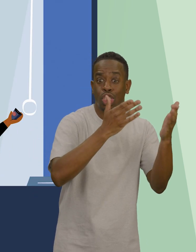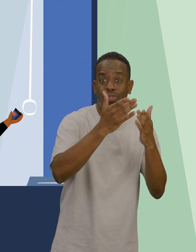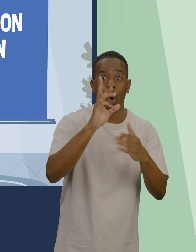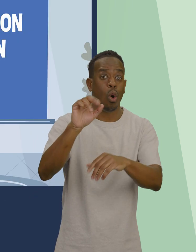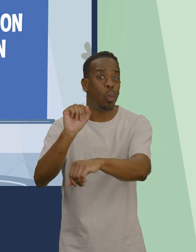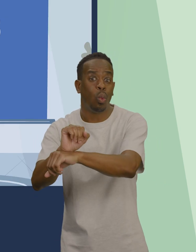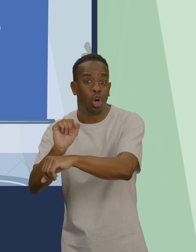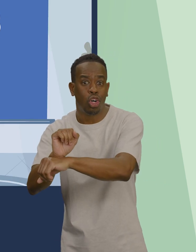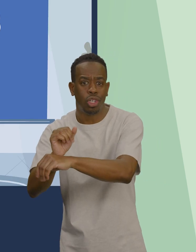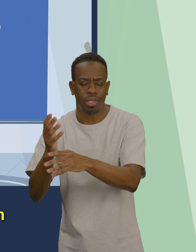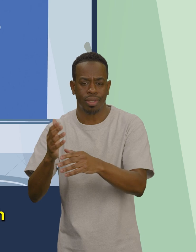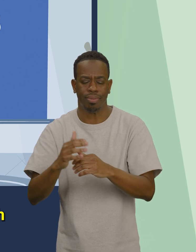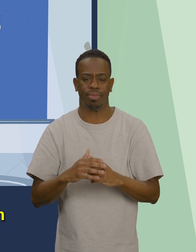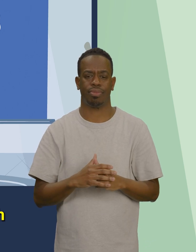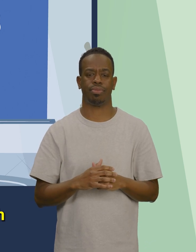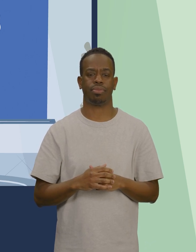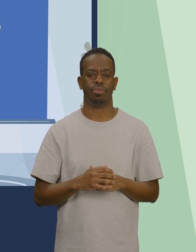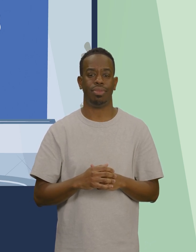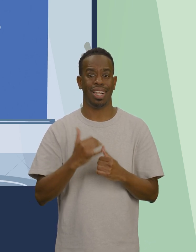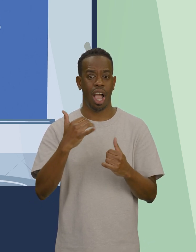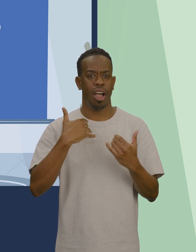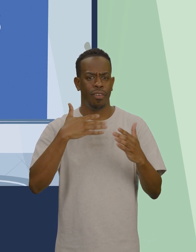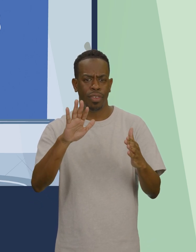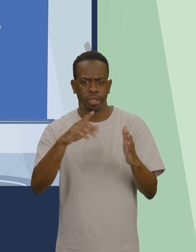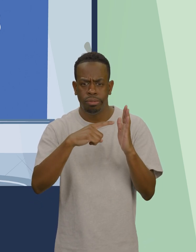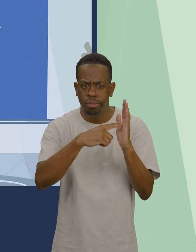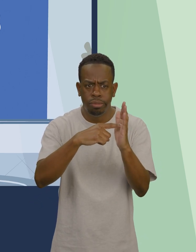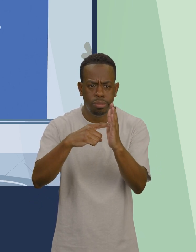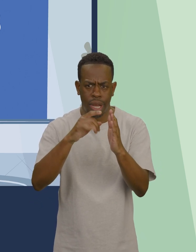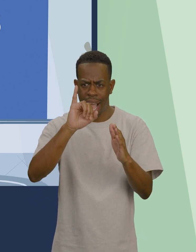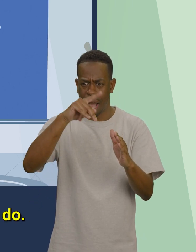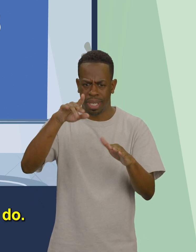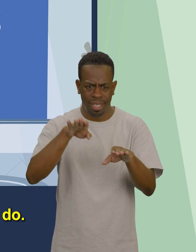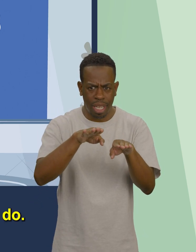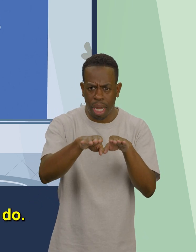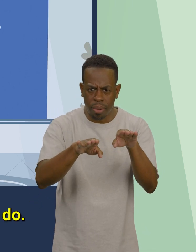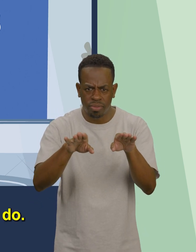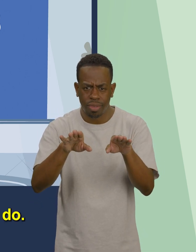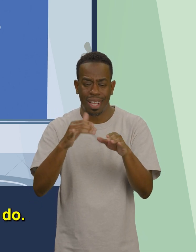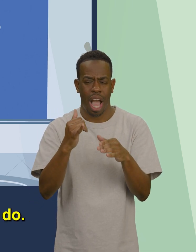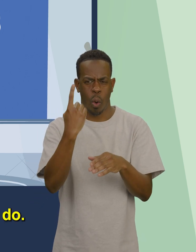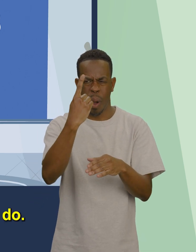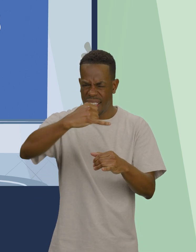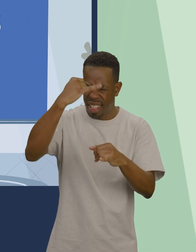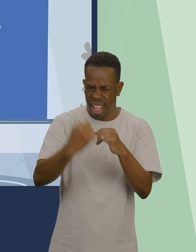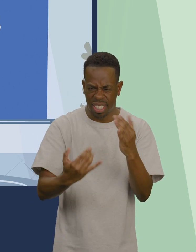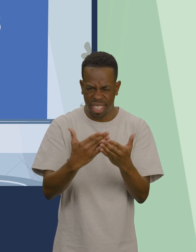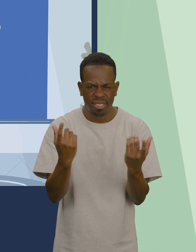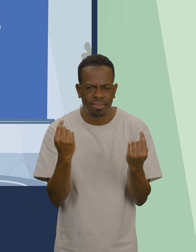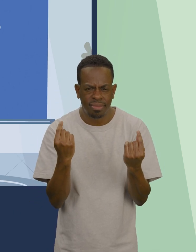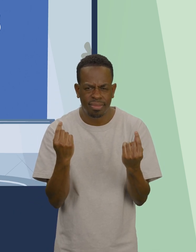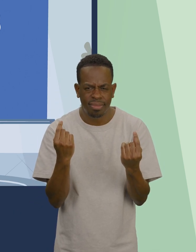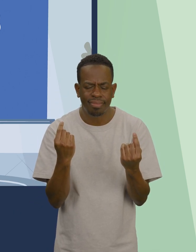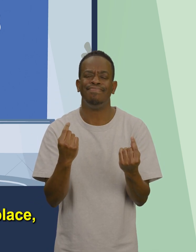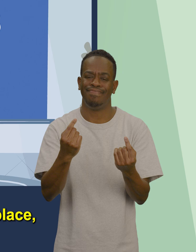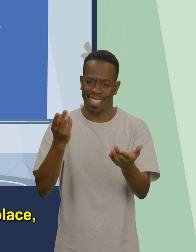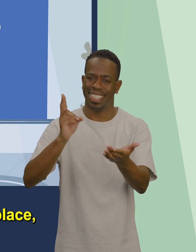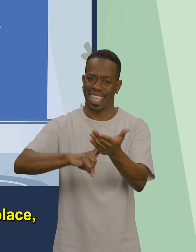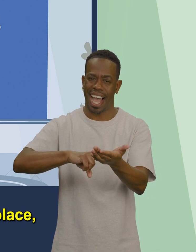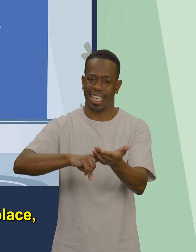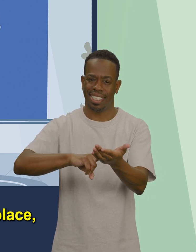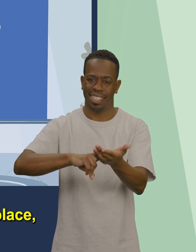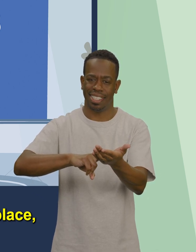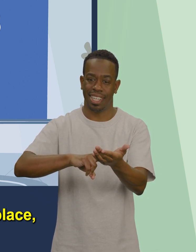work. We've now walked through the IPP step by step. There's only one thing left to do. Sign it. Once